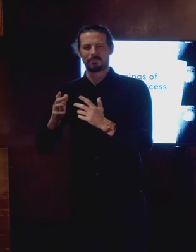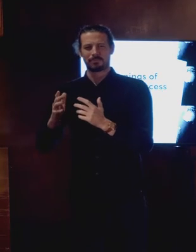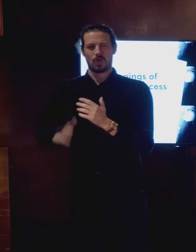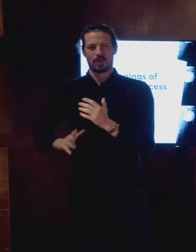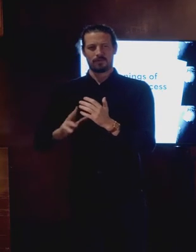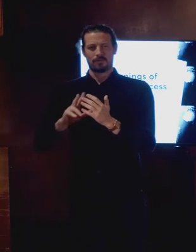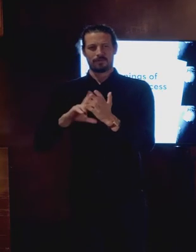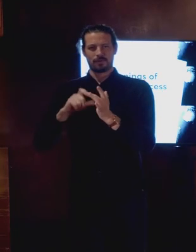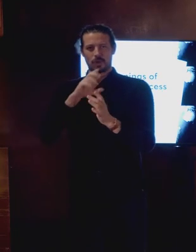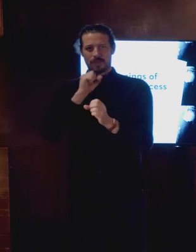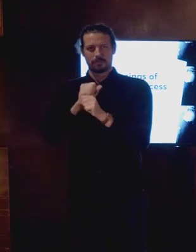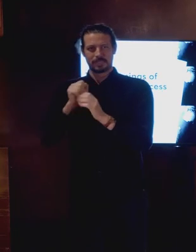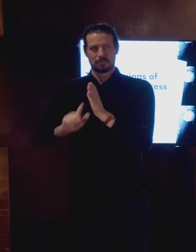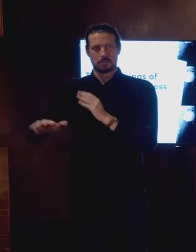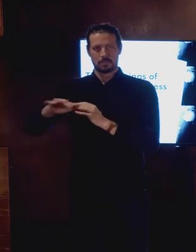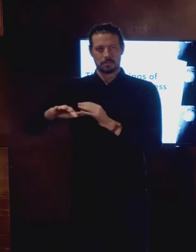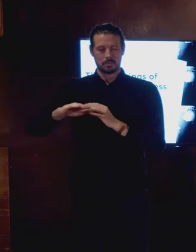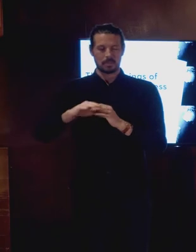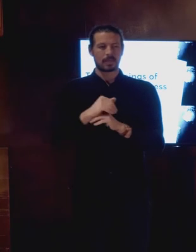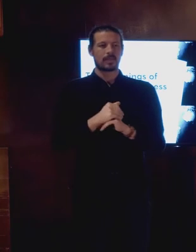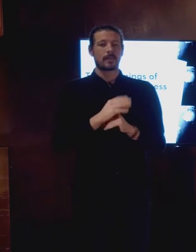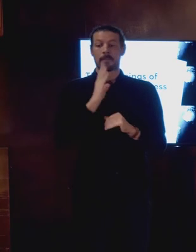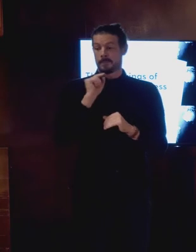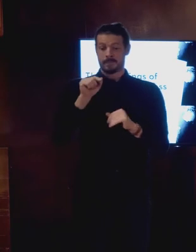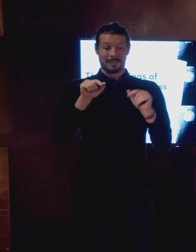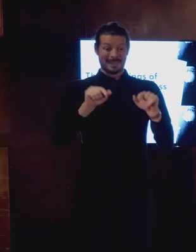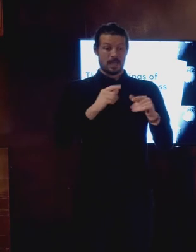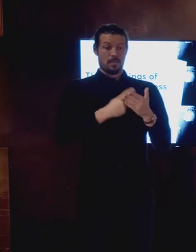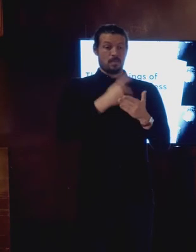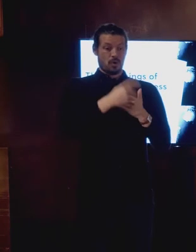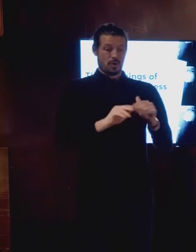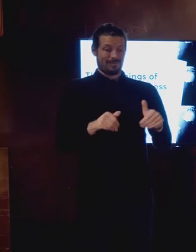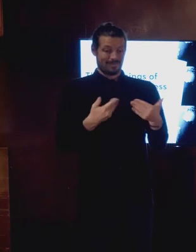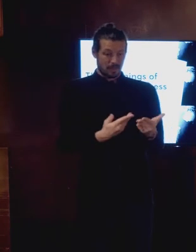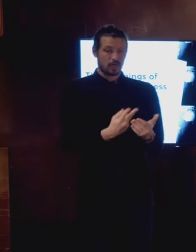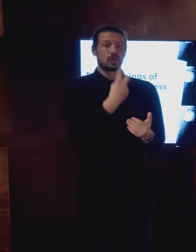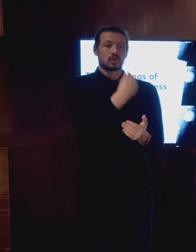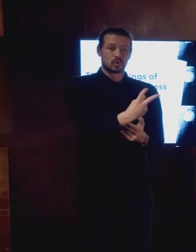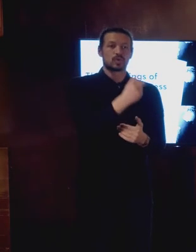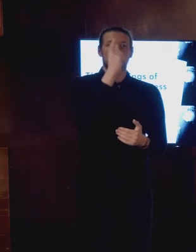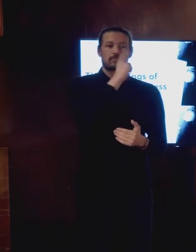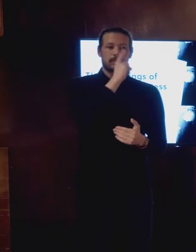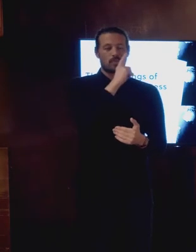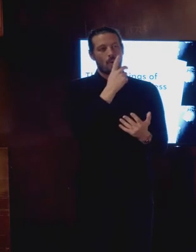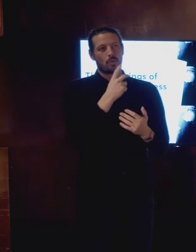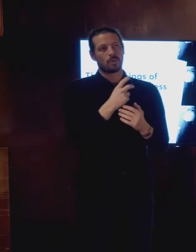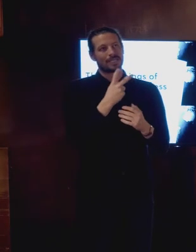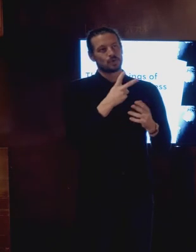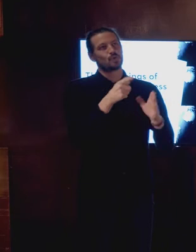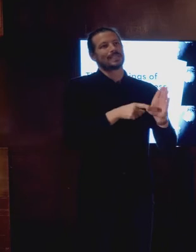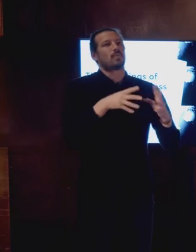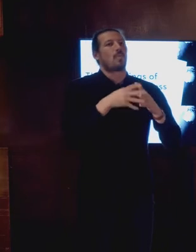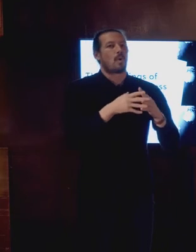arm, and that gave two people or 2 years worth of employment